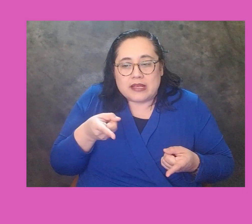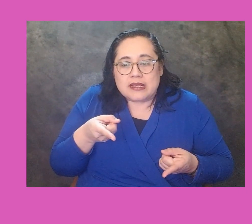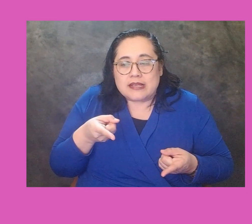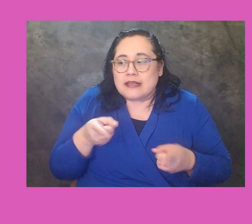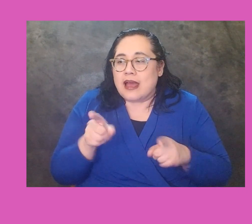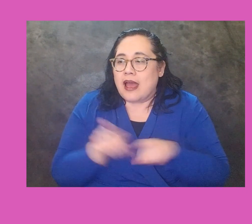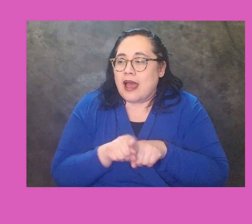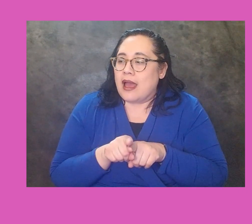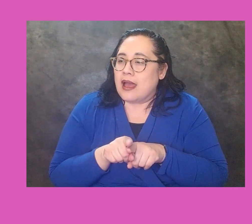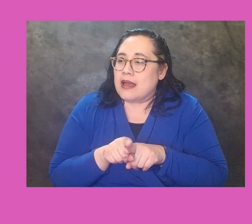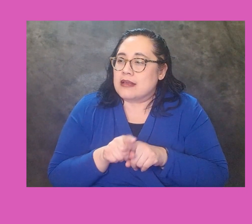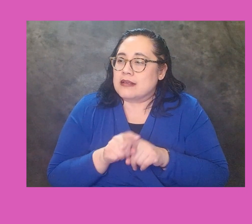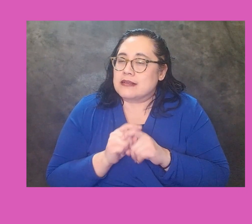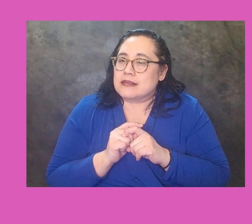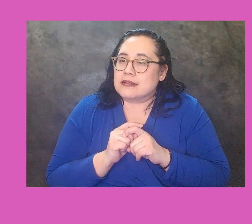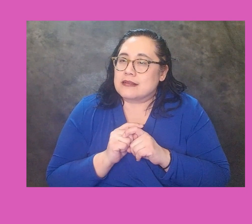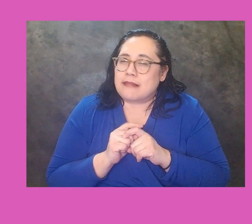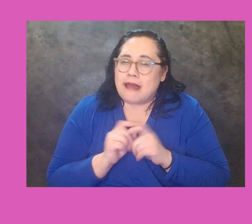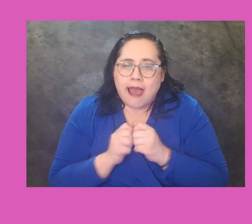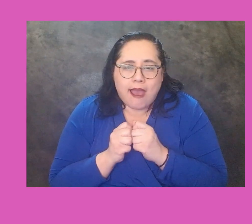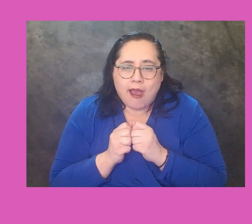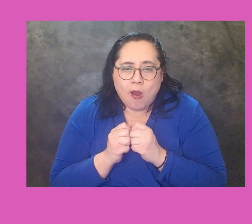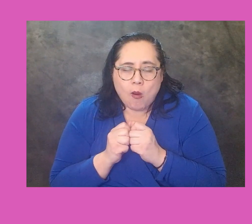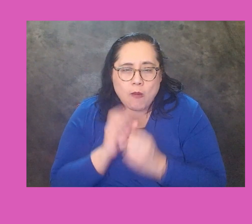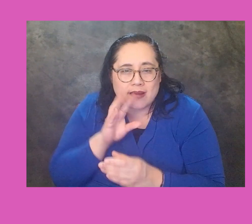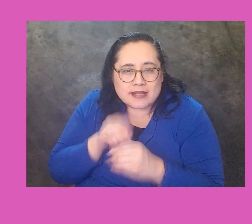to consider this as